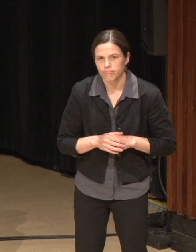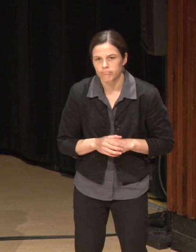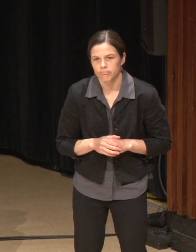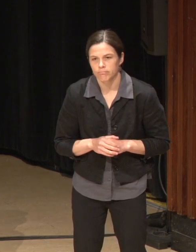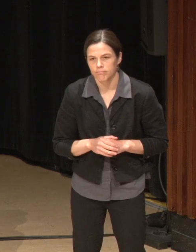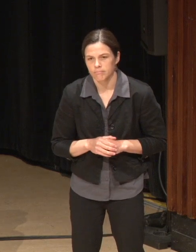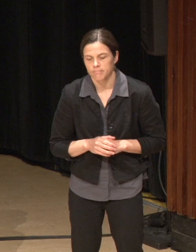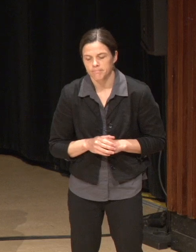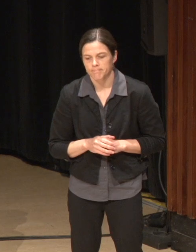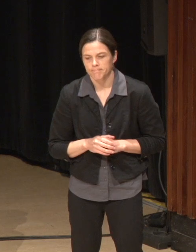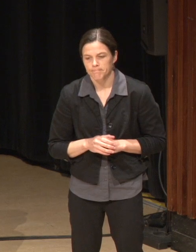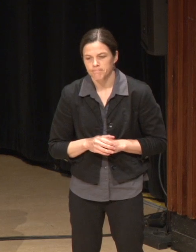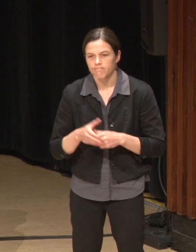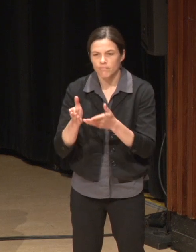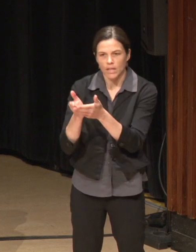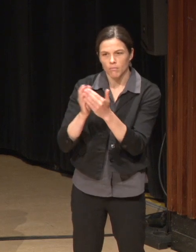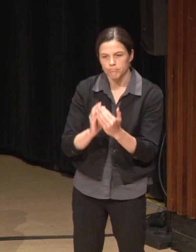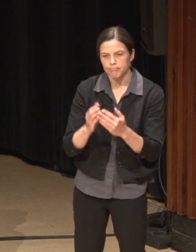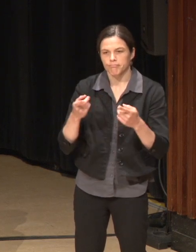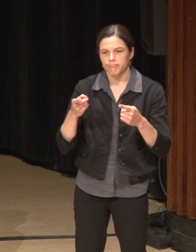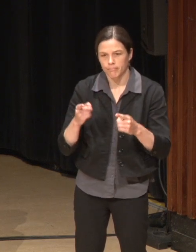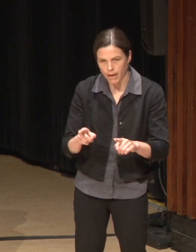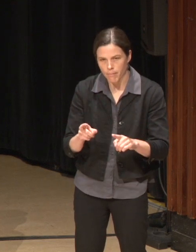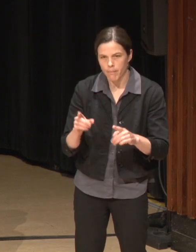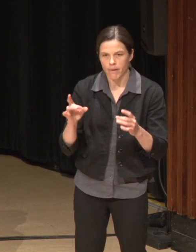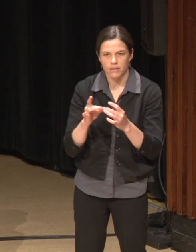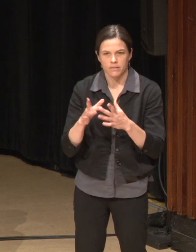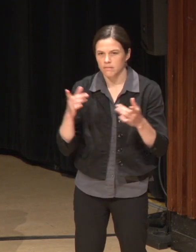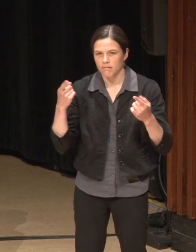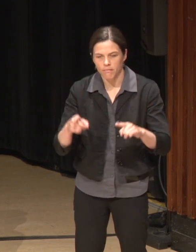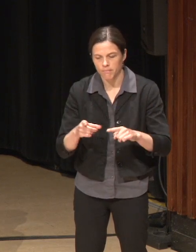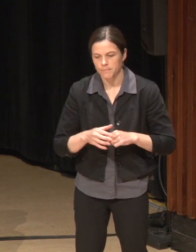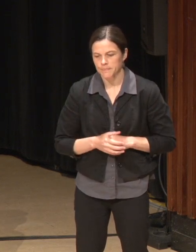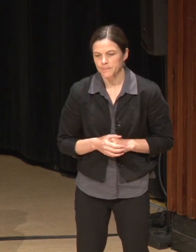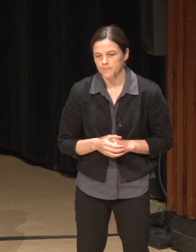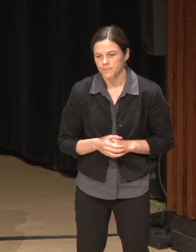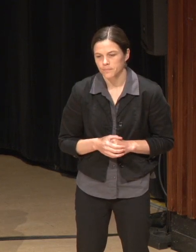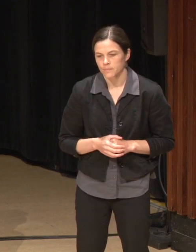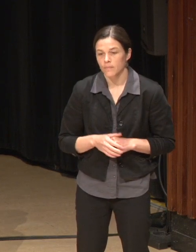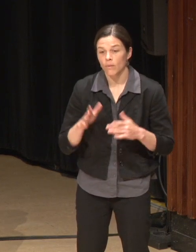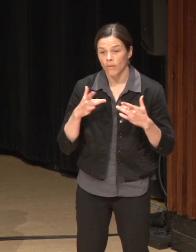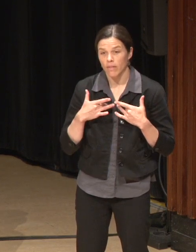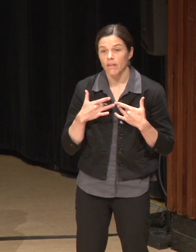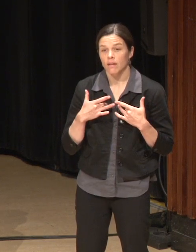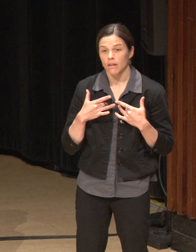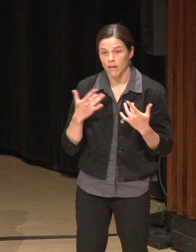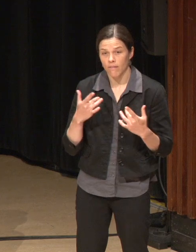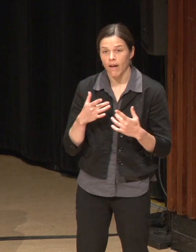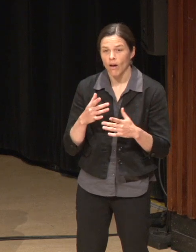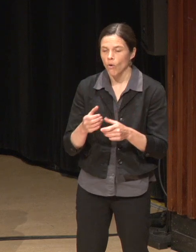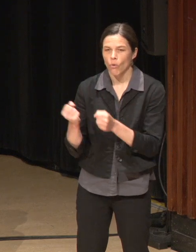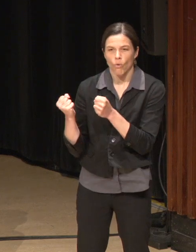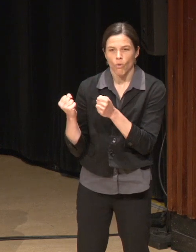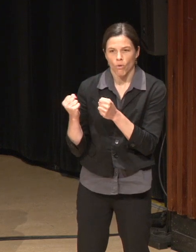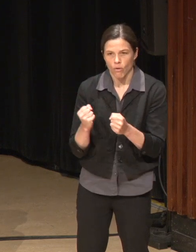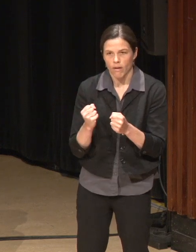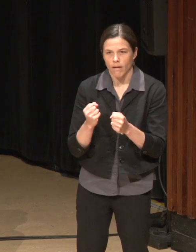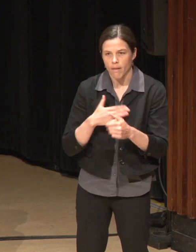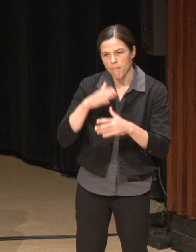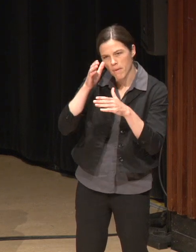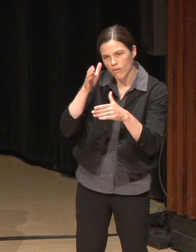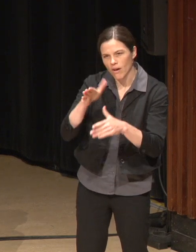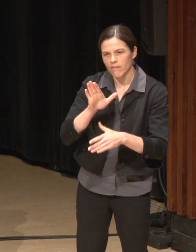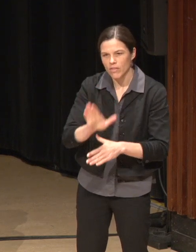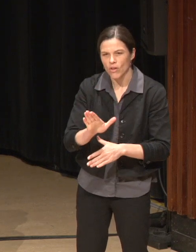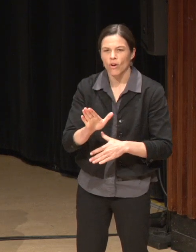about and speak about the sinking and the disaster. Well, that event only strengthened my grandfather's passion